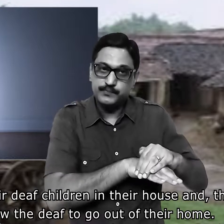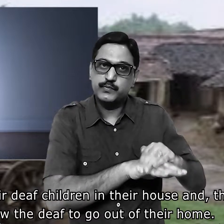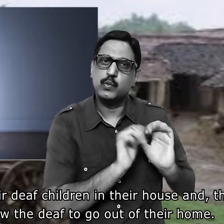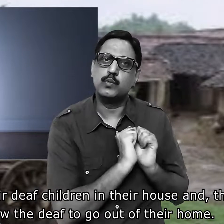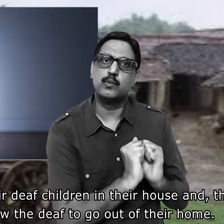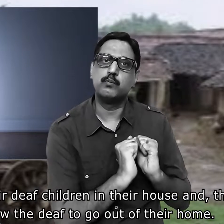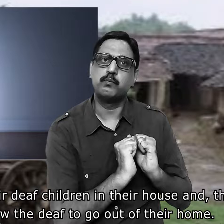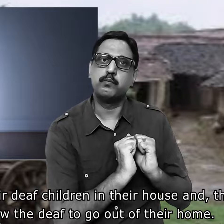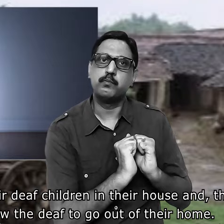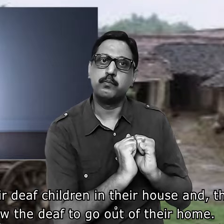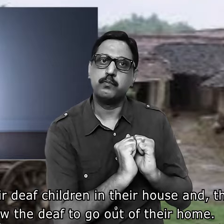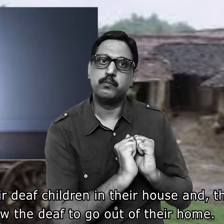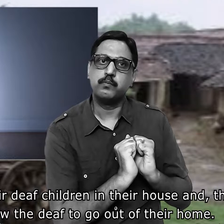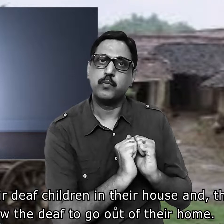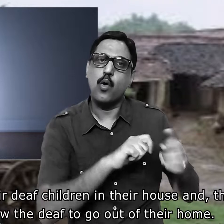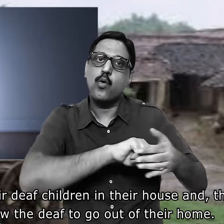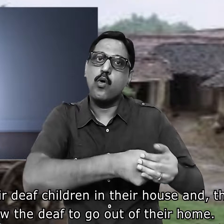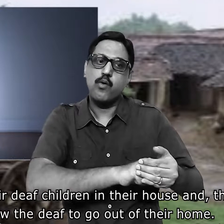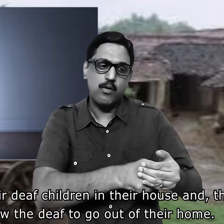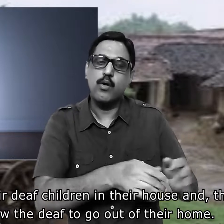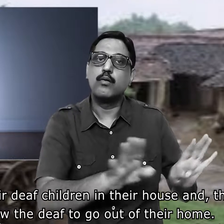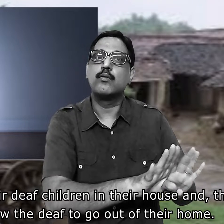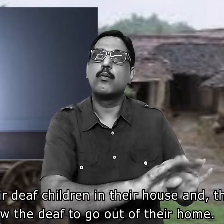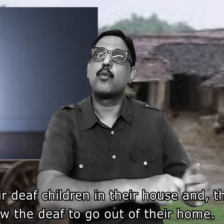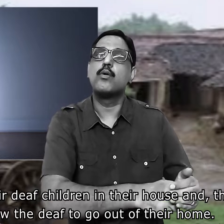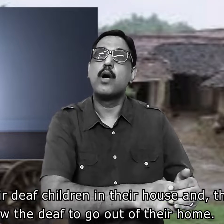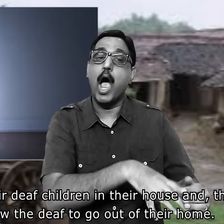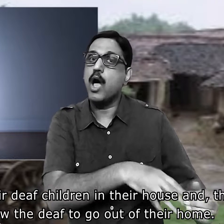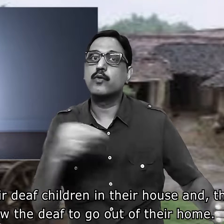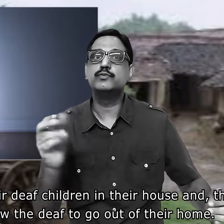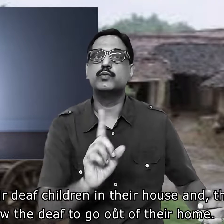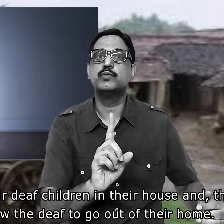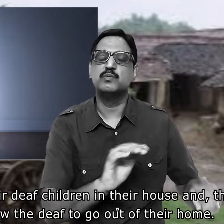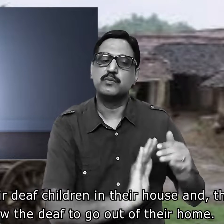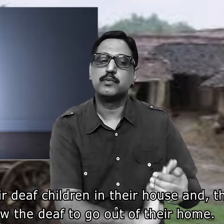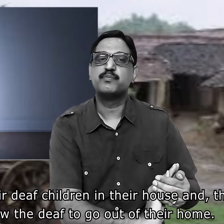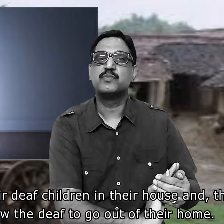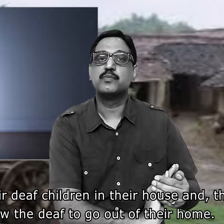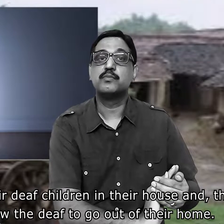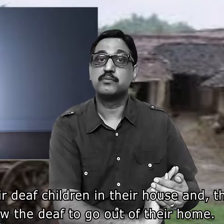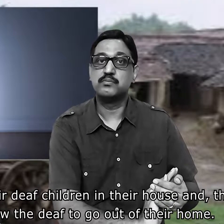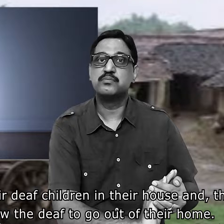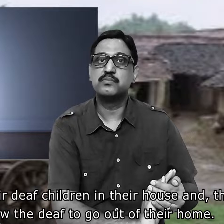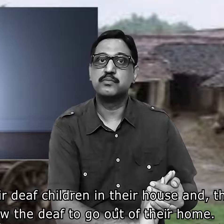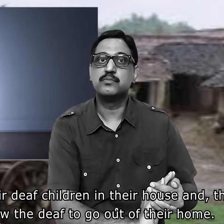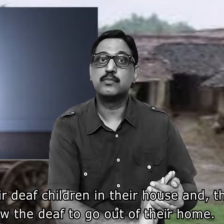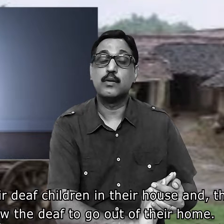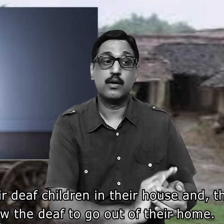parents hid their deaf children in their house and they did not allow the deaf to go out of their home.